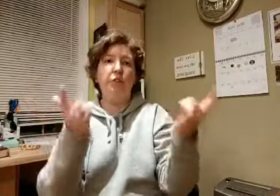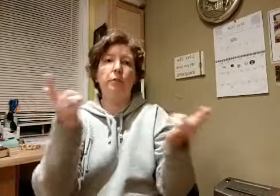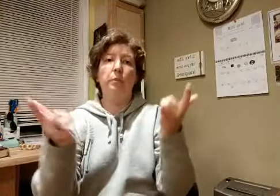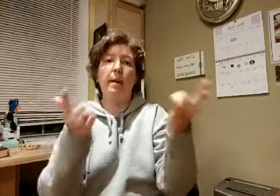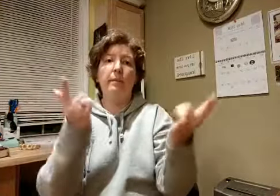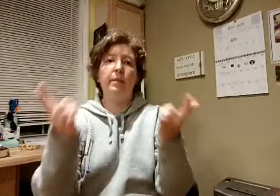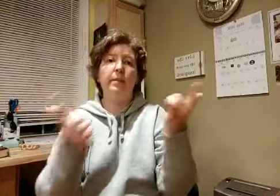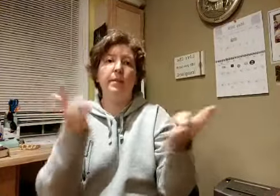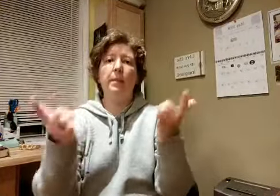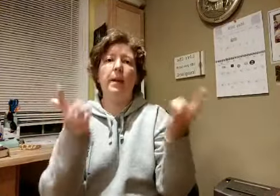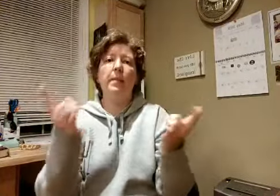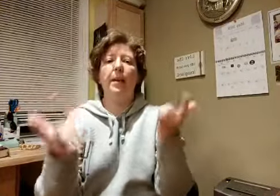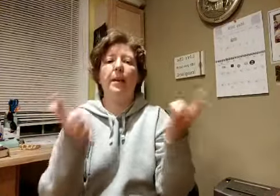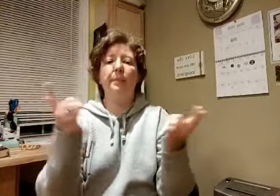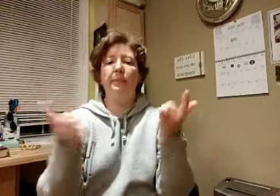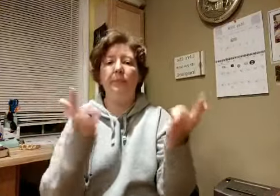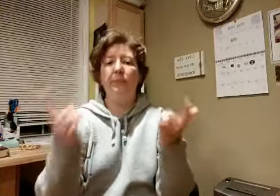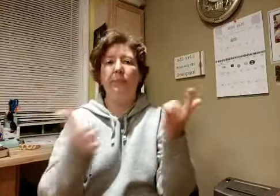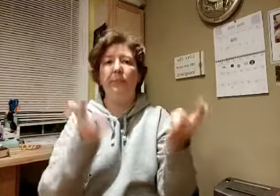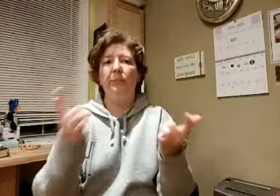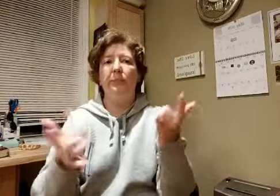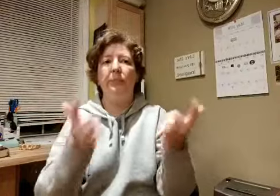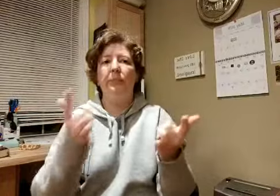your webs. Spider-Man.